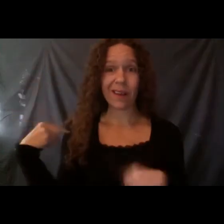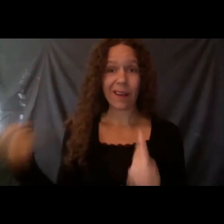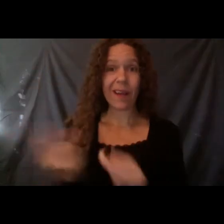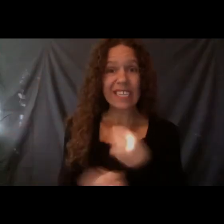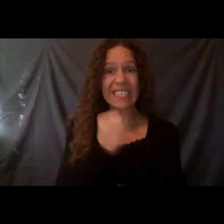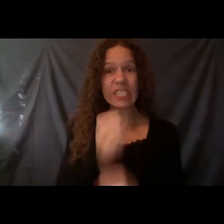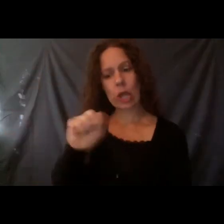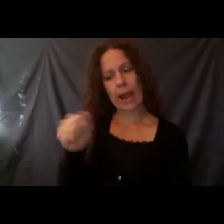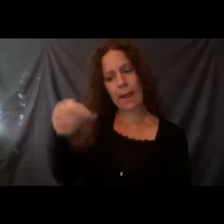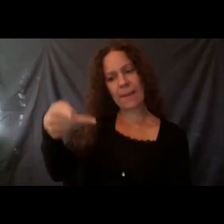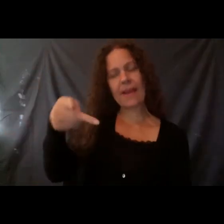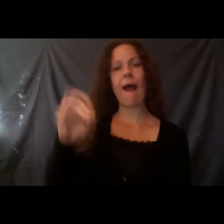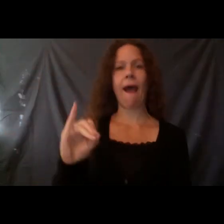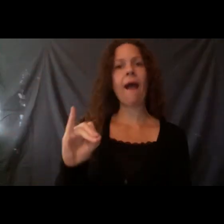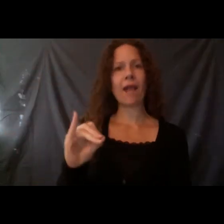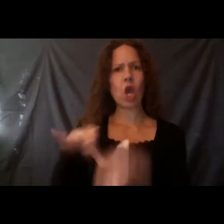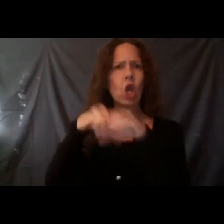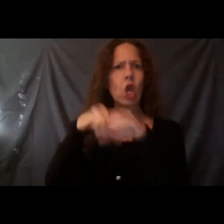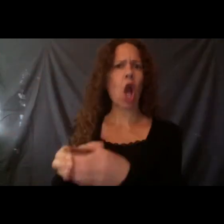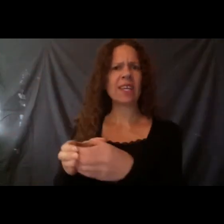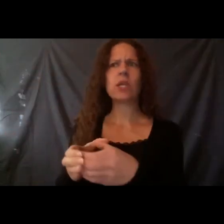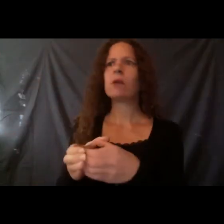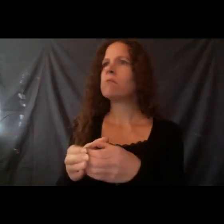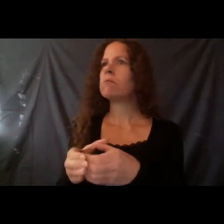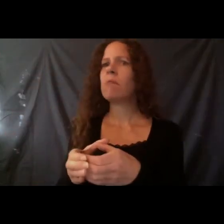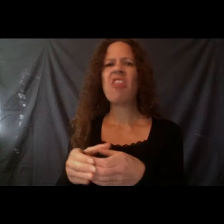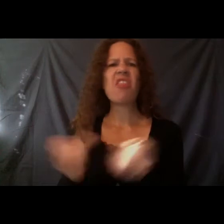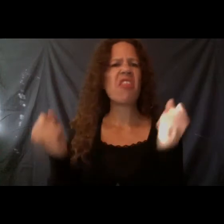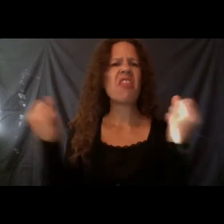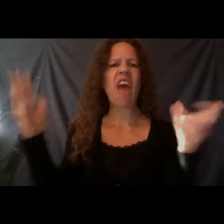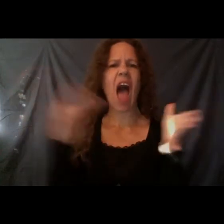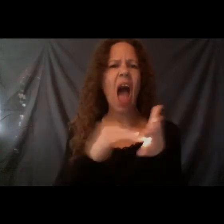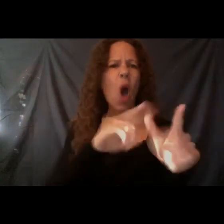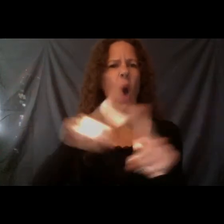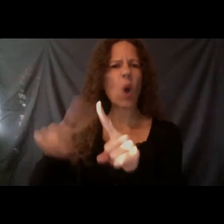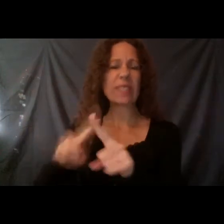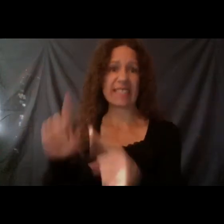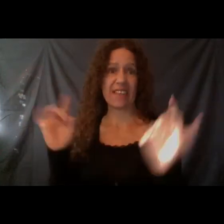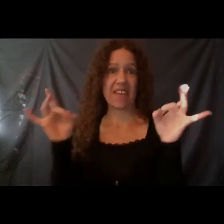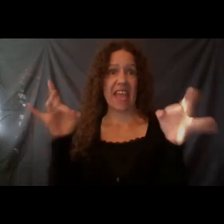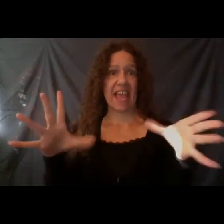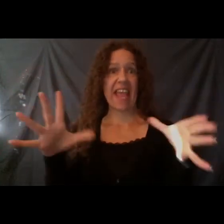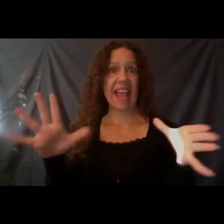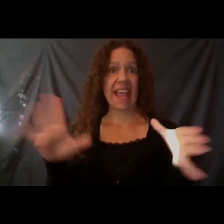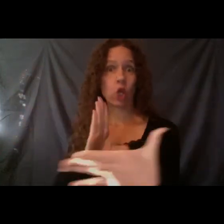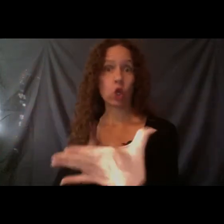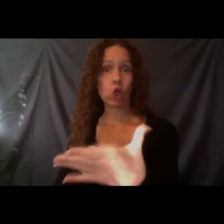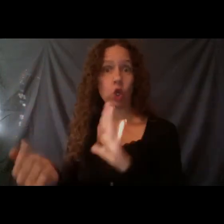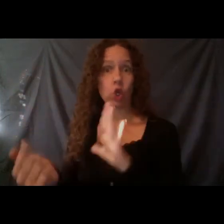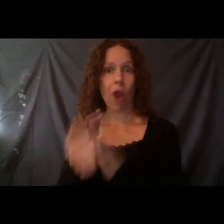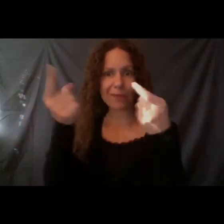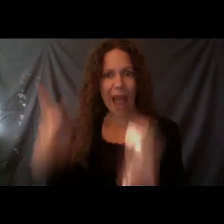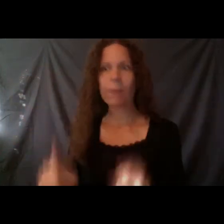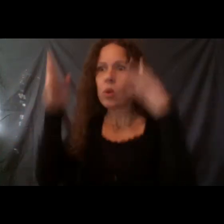chair, we focused on the thousands of hate crimes committed against Asians instigated when Donald Trump referred to the